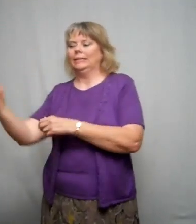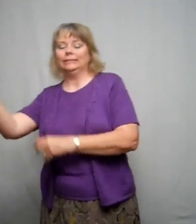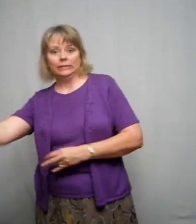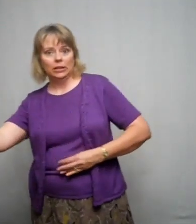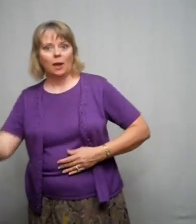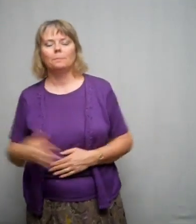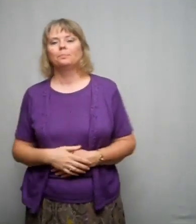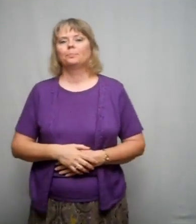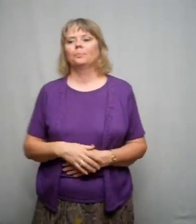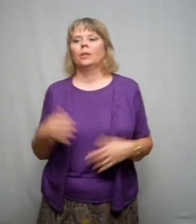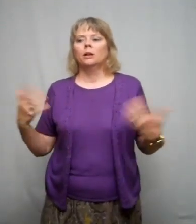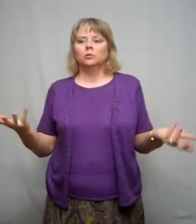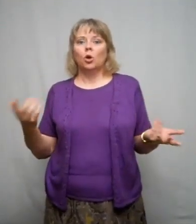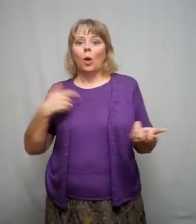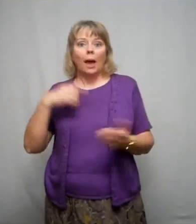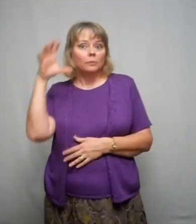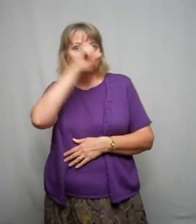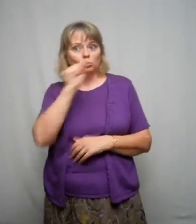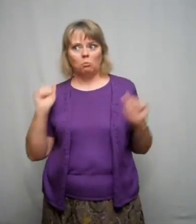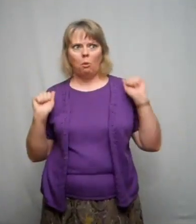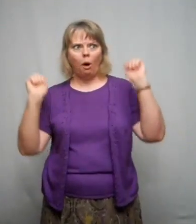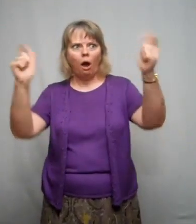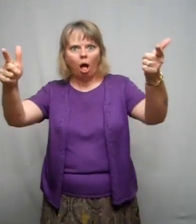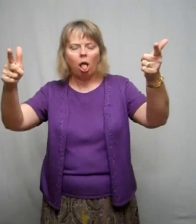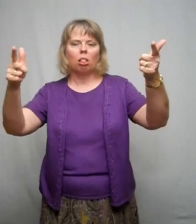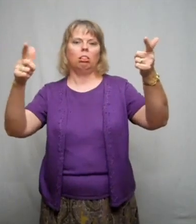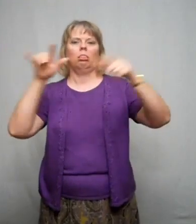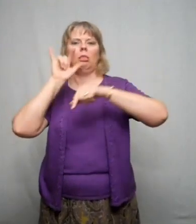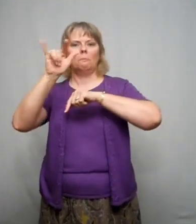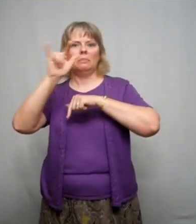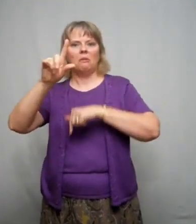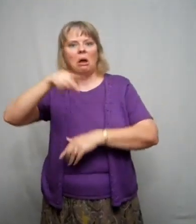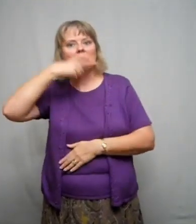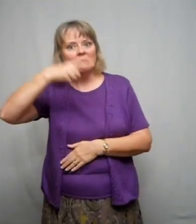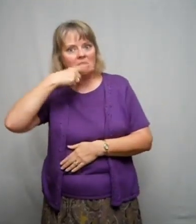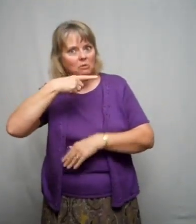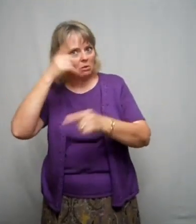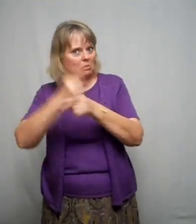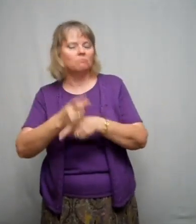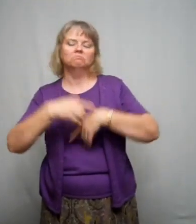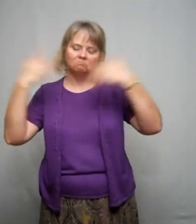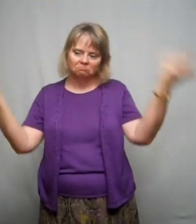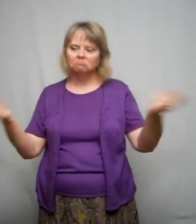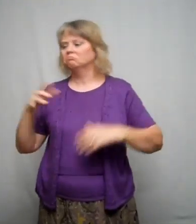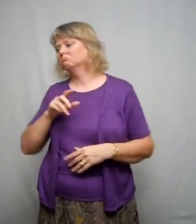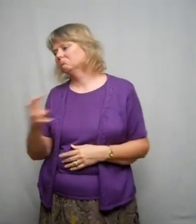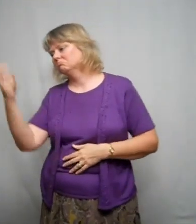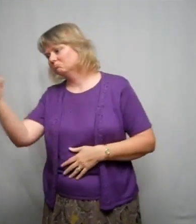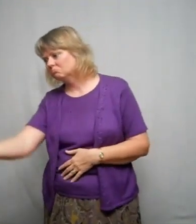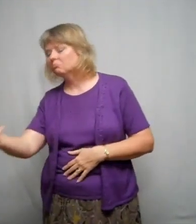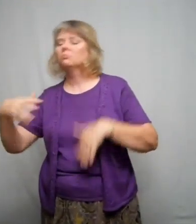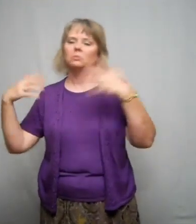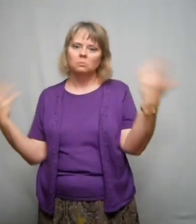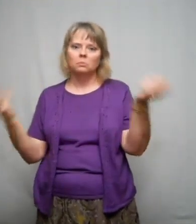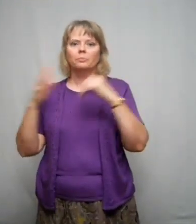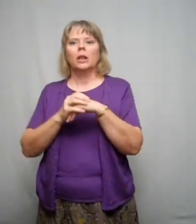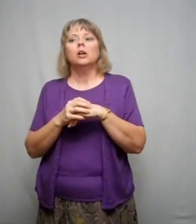people, assuming everybody on the plane is hearing, so I'm just talking to them, not signing or anything. So I sat down,